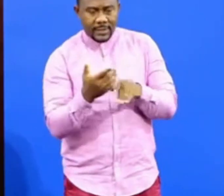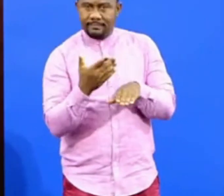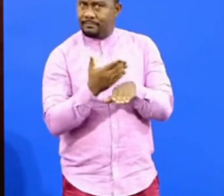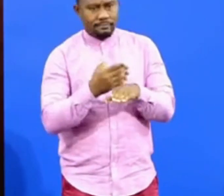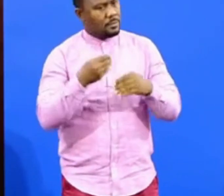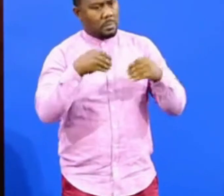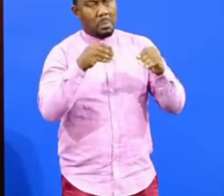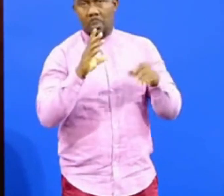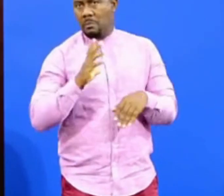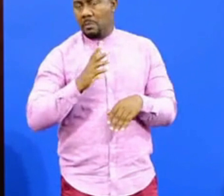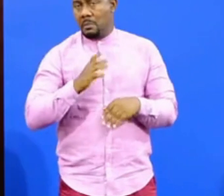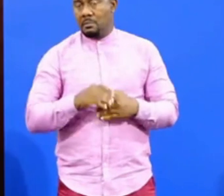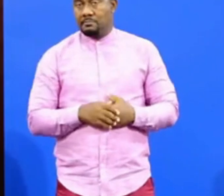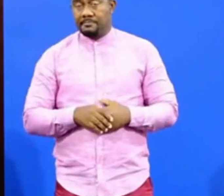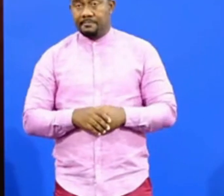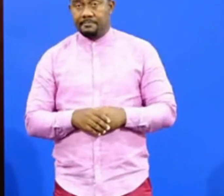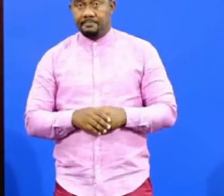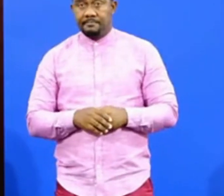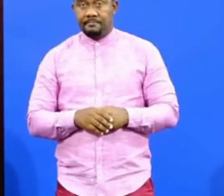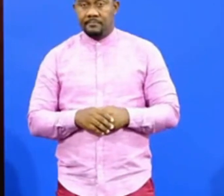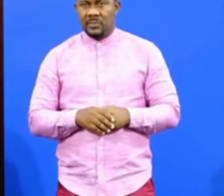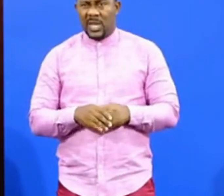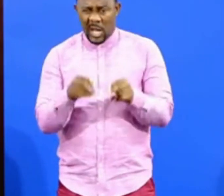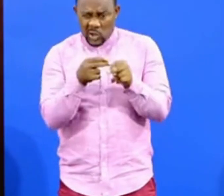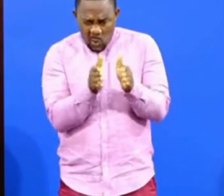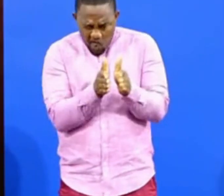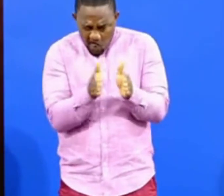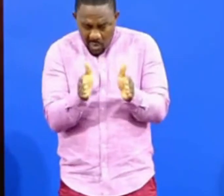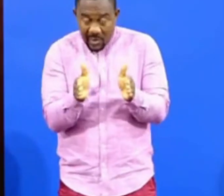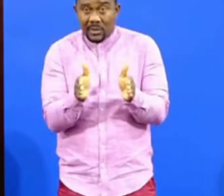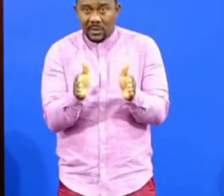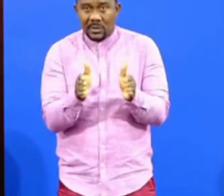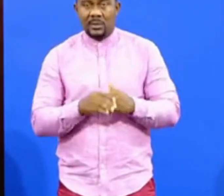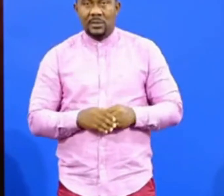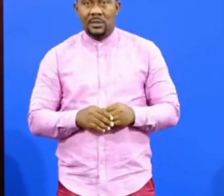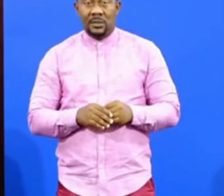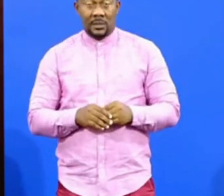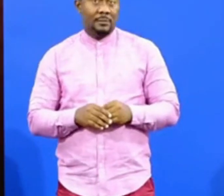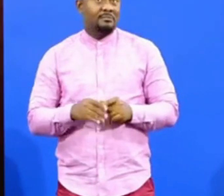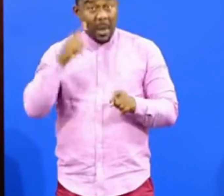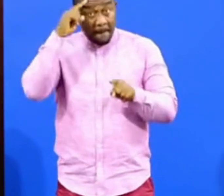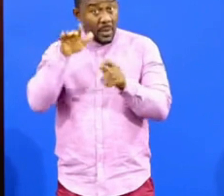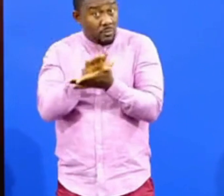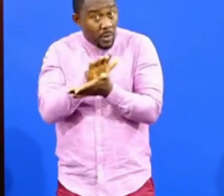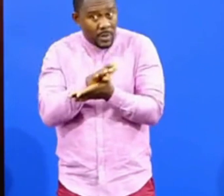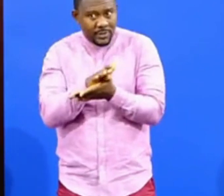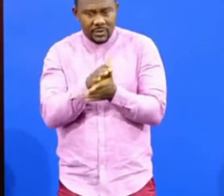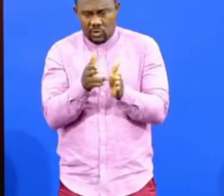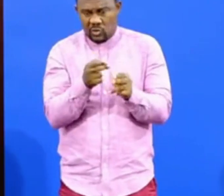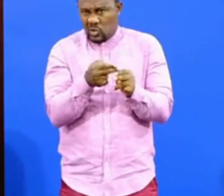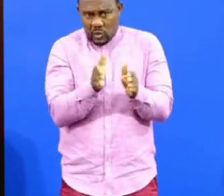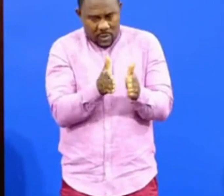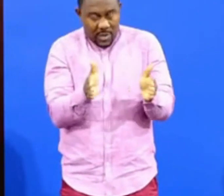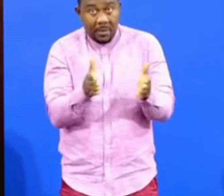on. In the medium term, we will be introducing what we call forwards contracts and futures contracts. So these are